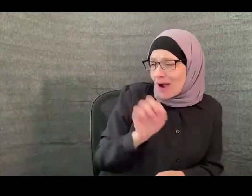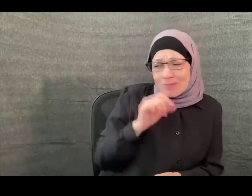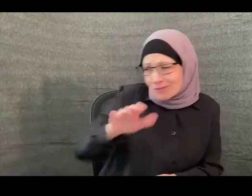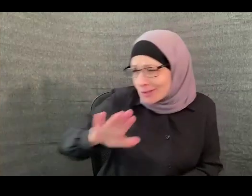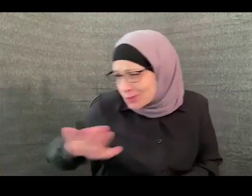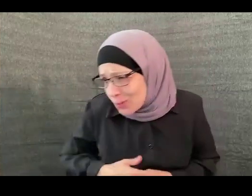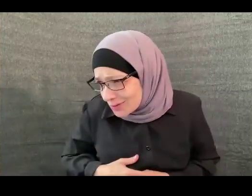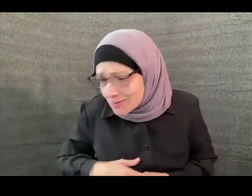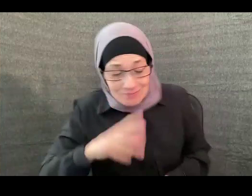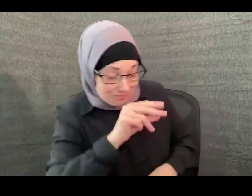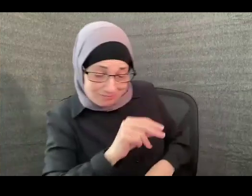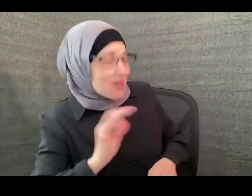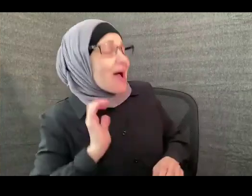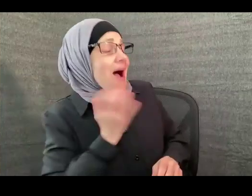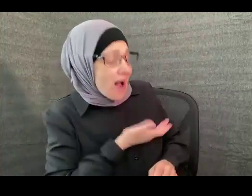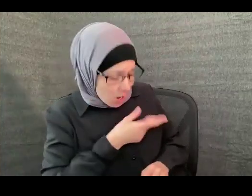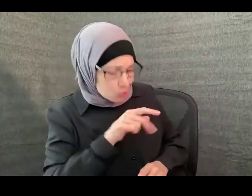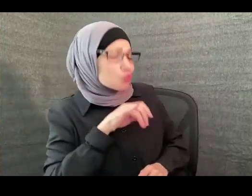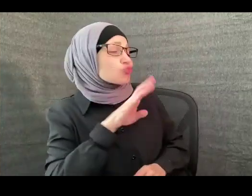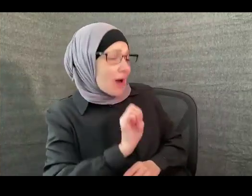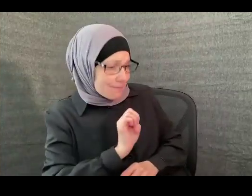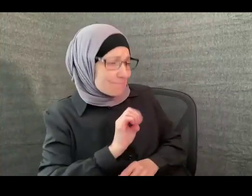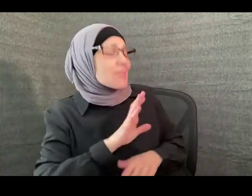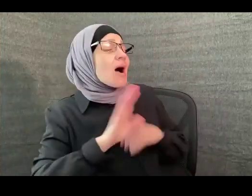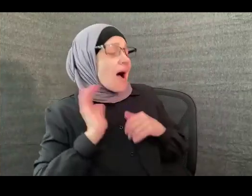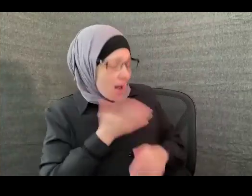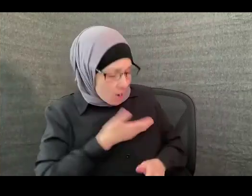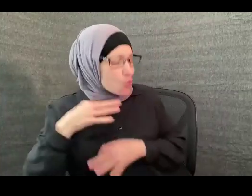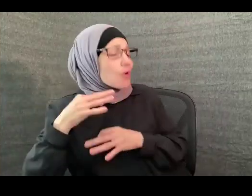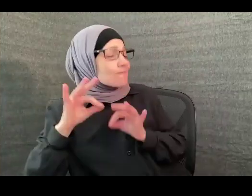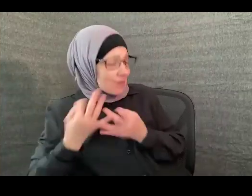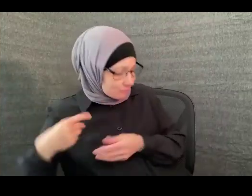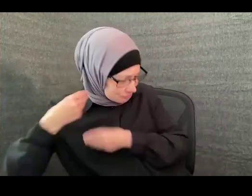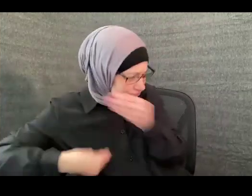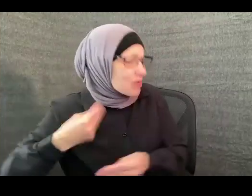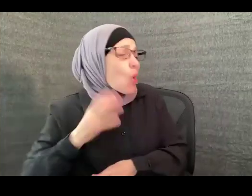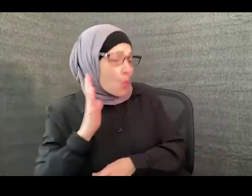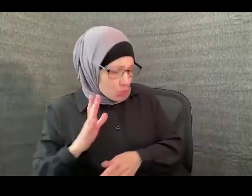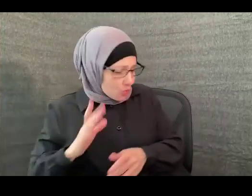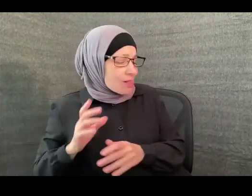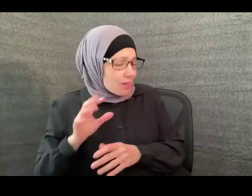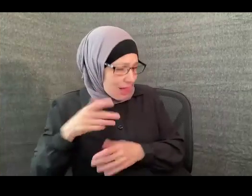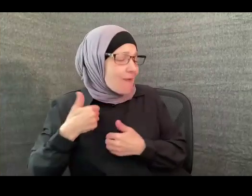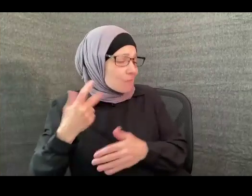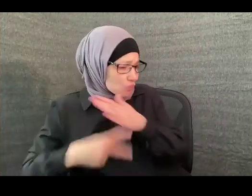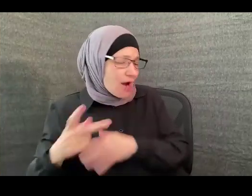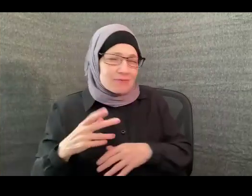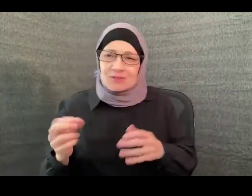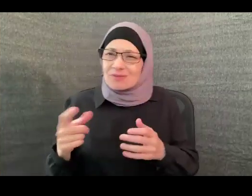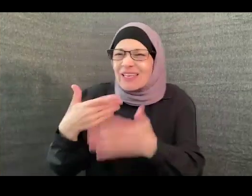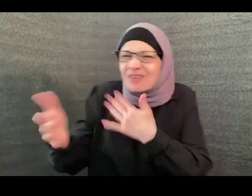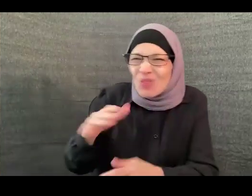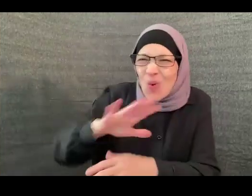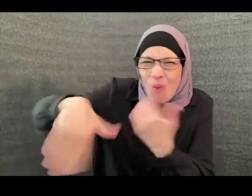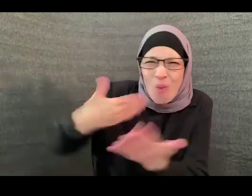of them are from the same children of Israel background, but Allah is disclosing what is going